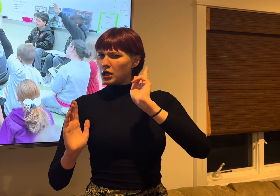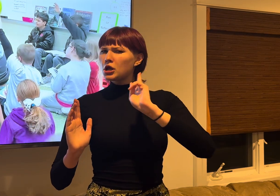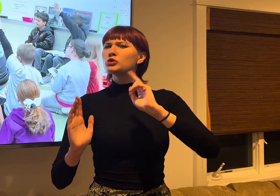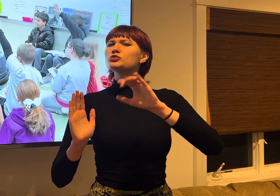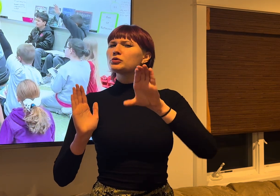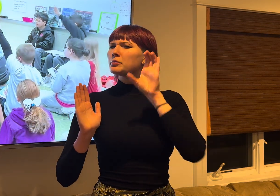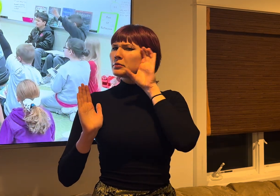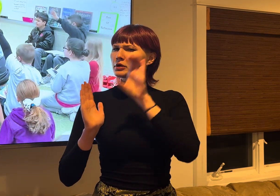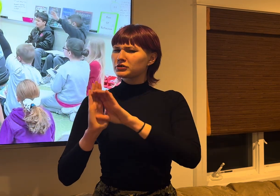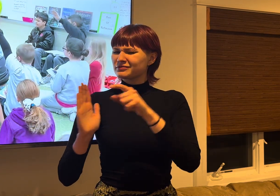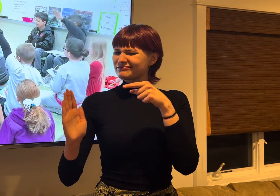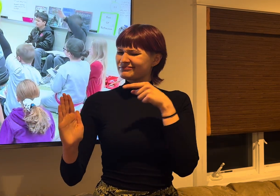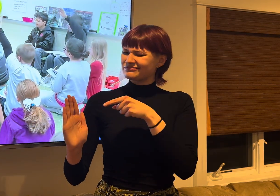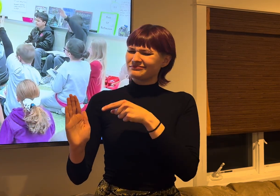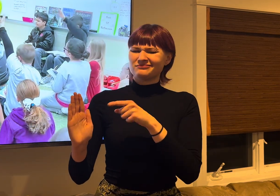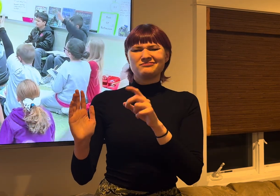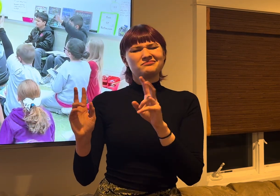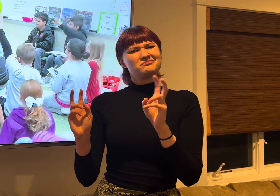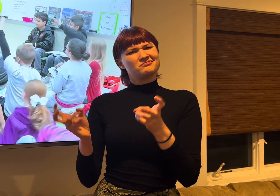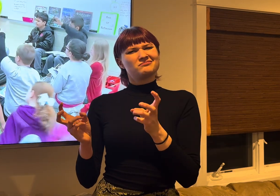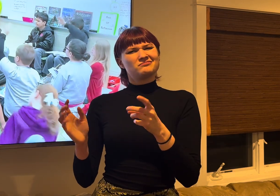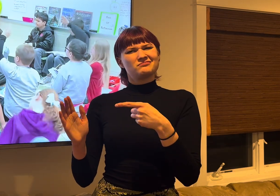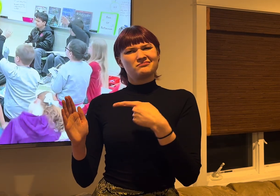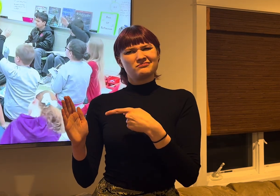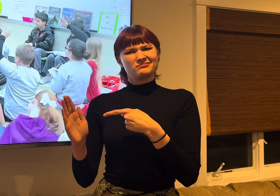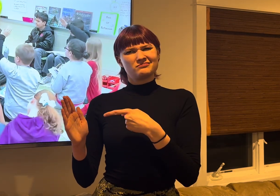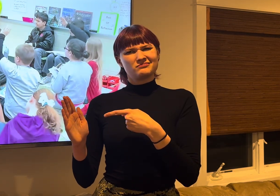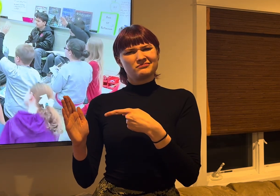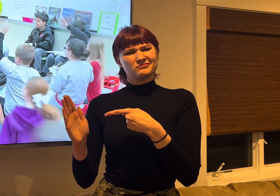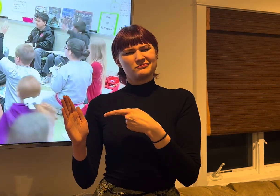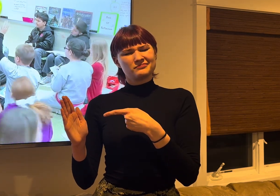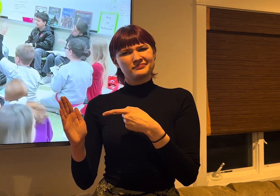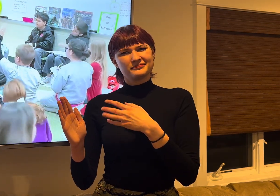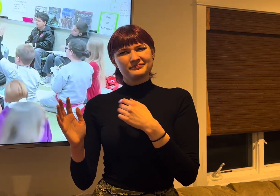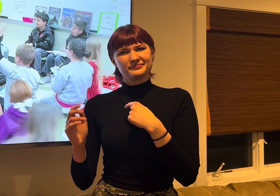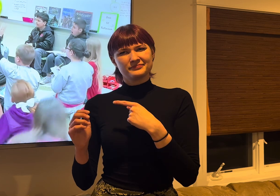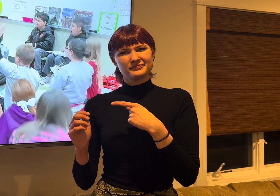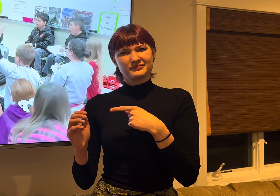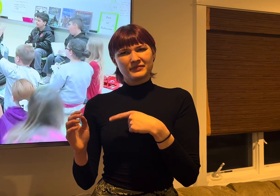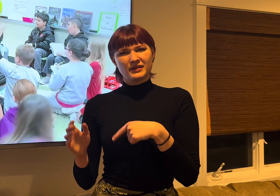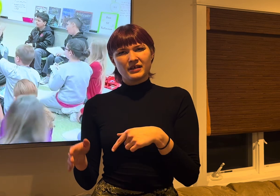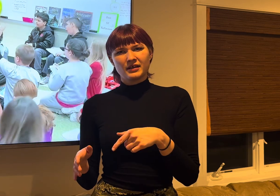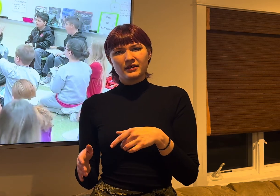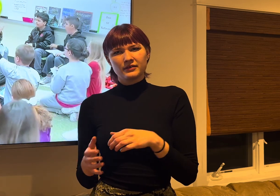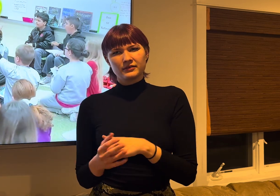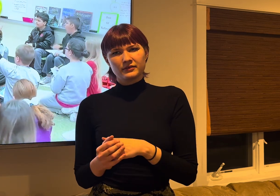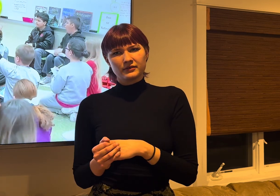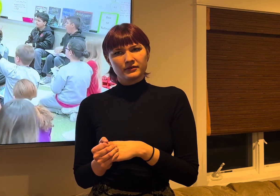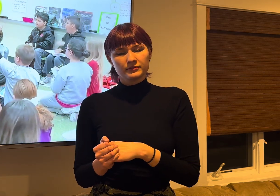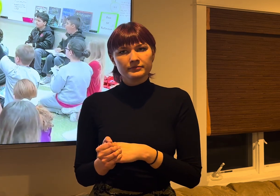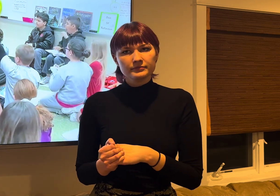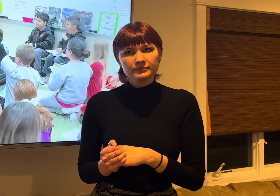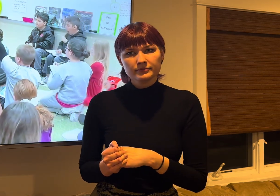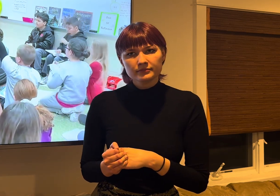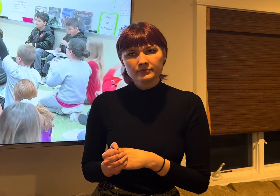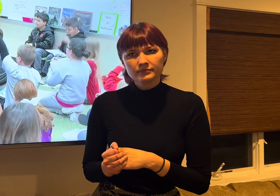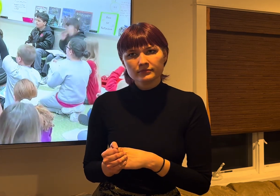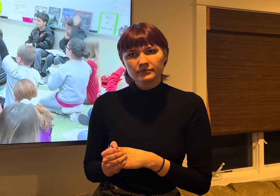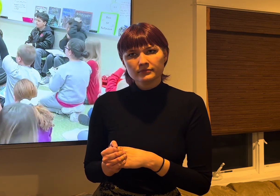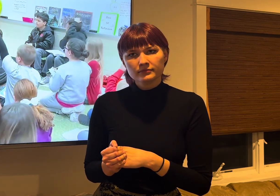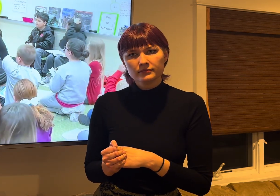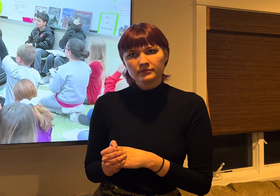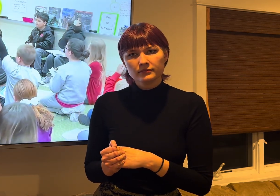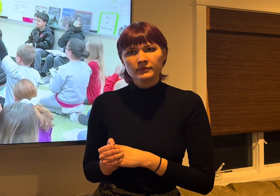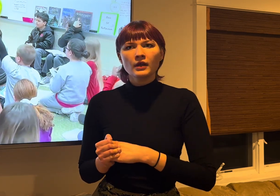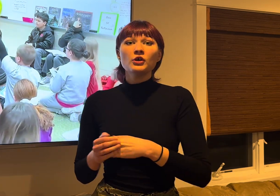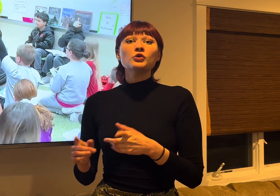source anymore because it's not the actual thing, although it still is primary source because you're looking at the actual thing. But what do we call a